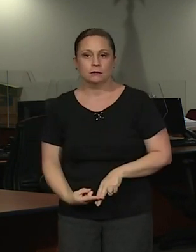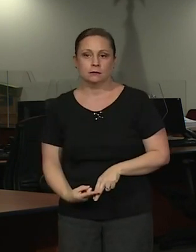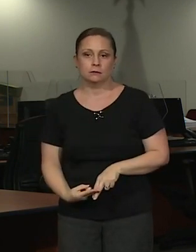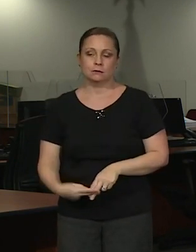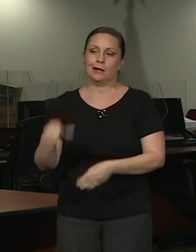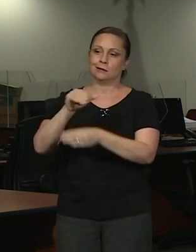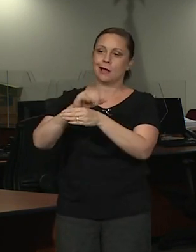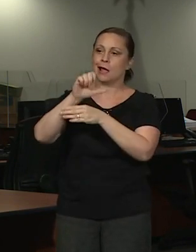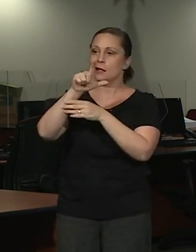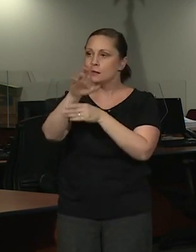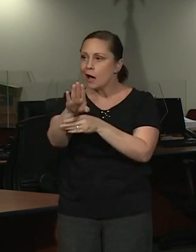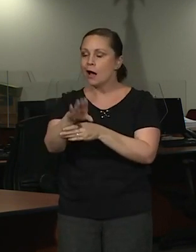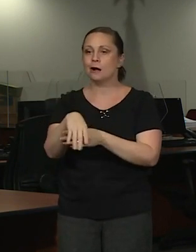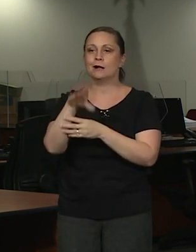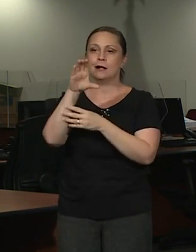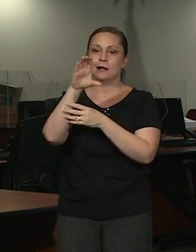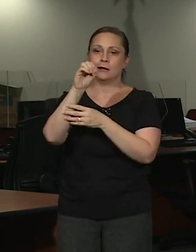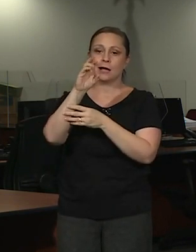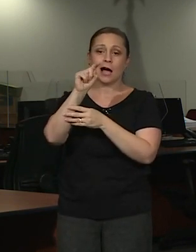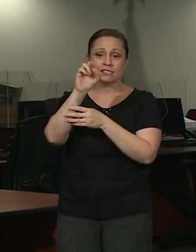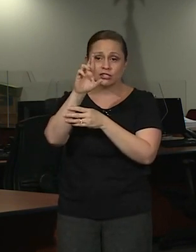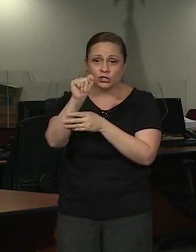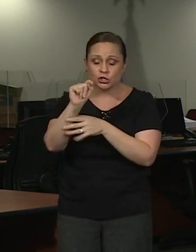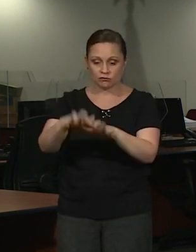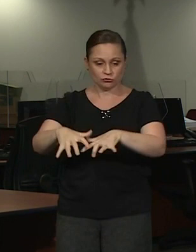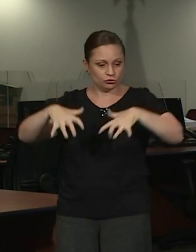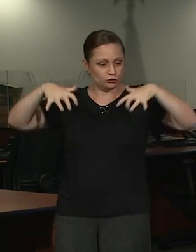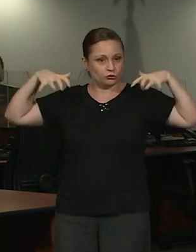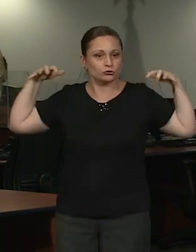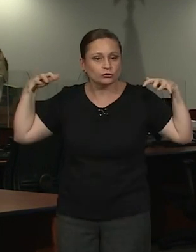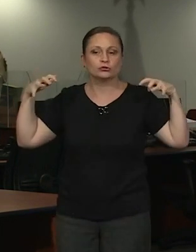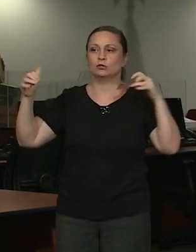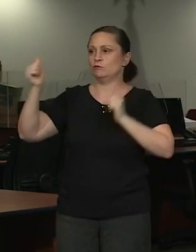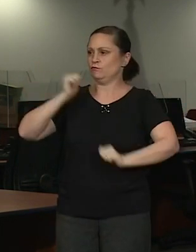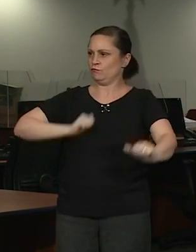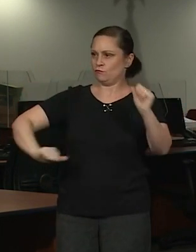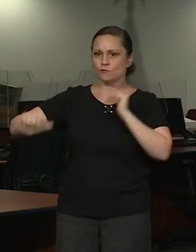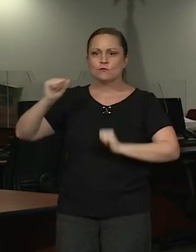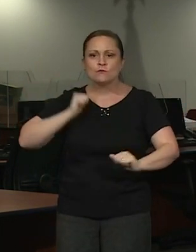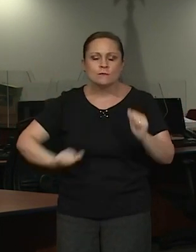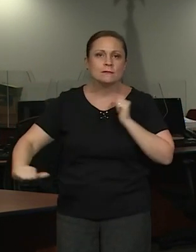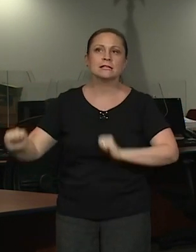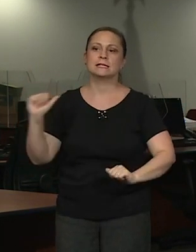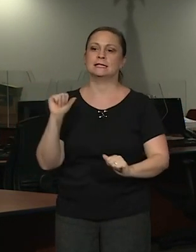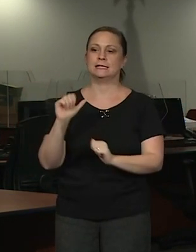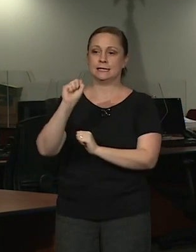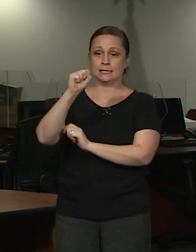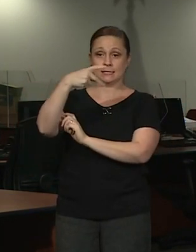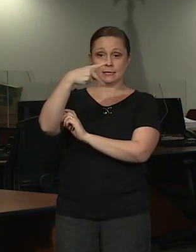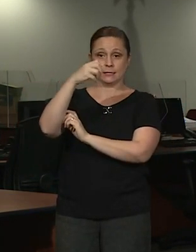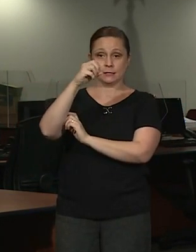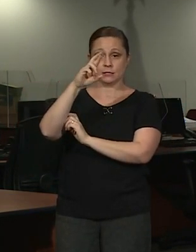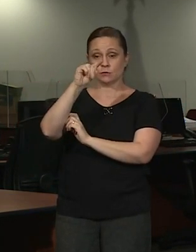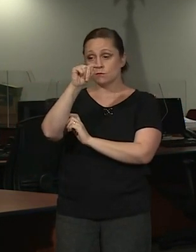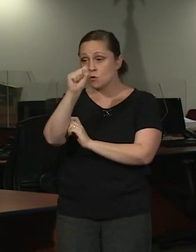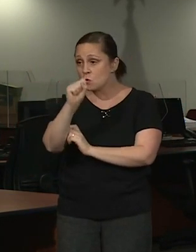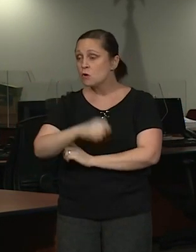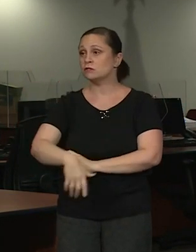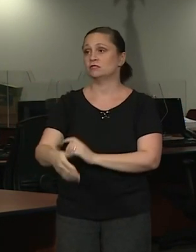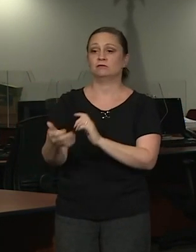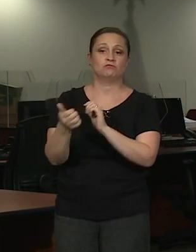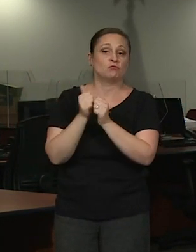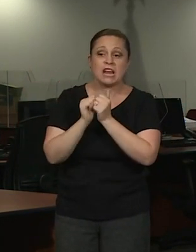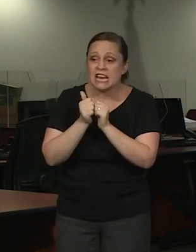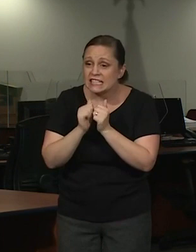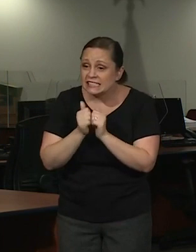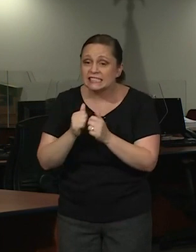concert venues, on theaters, auditoriums, performing arts centers, spectator sports, and that's minor league baseball, racing,